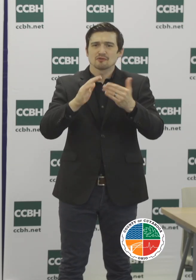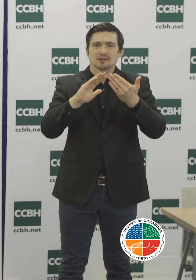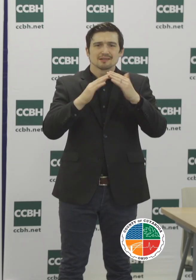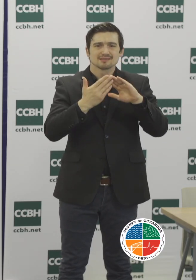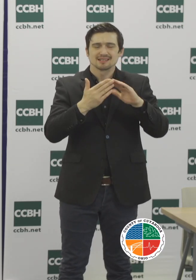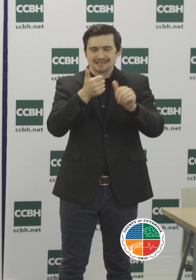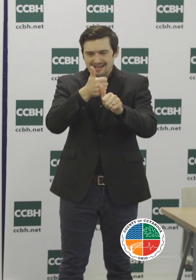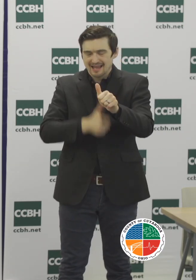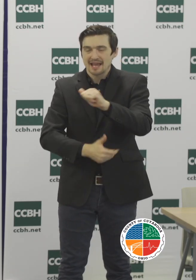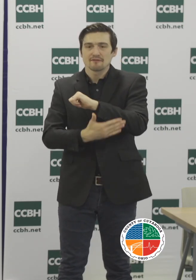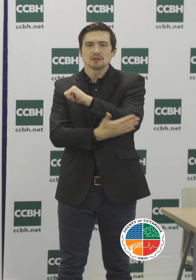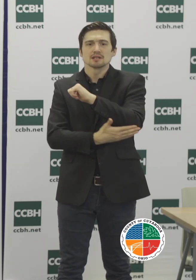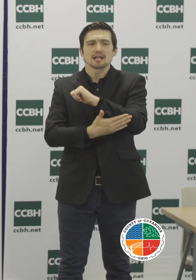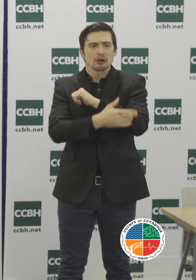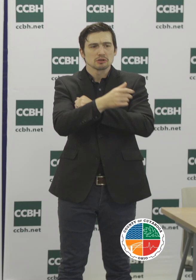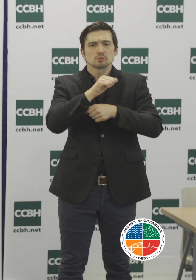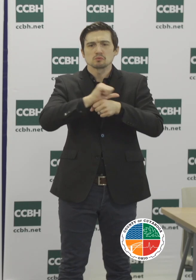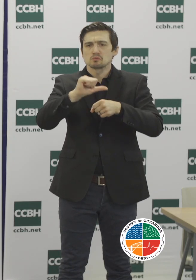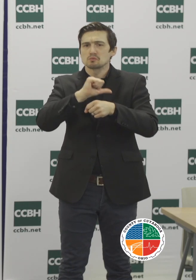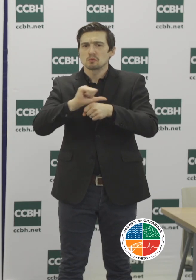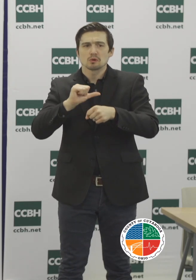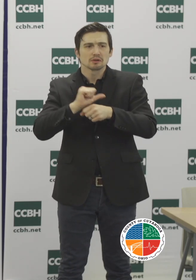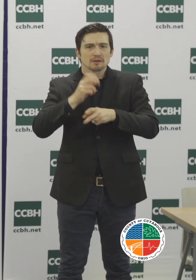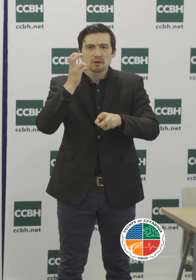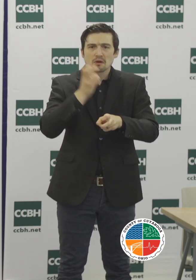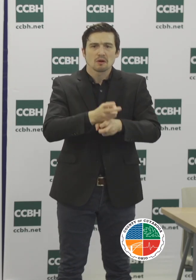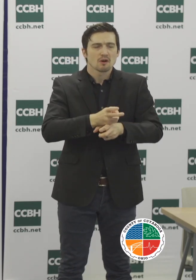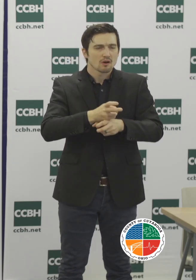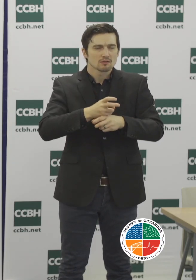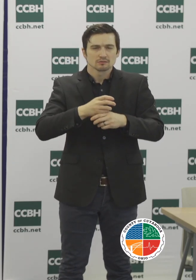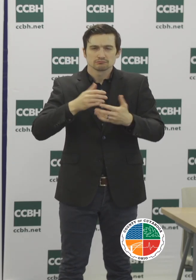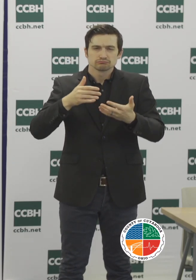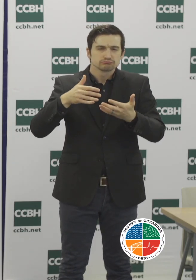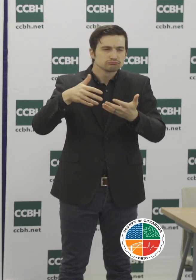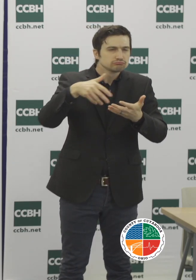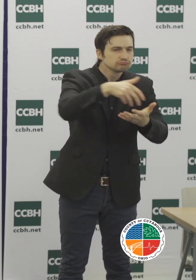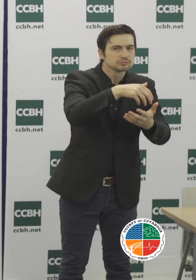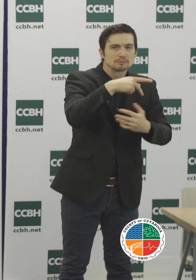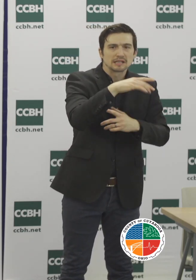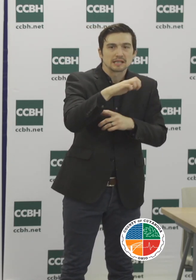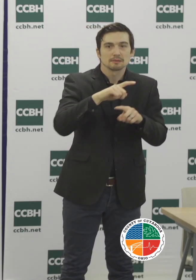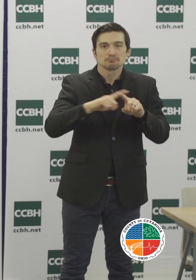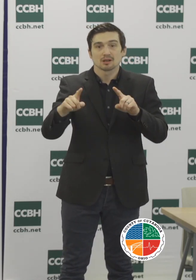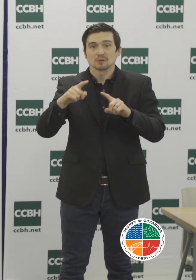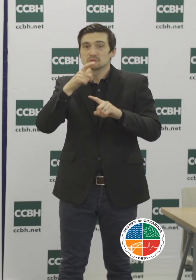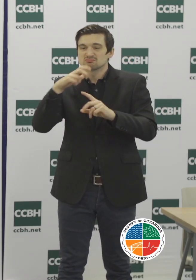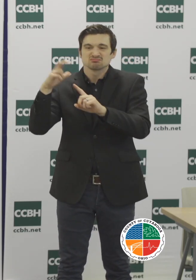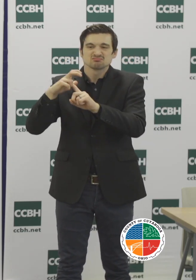in gathering, locating, and distributing PPE than Cuyahoga County.